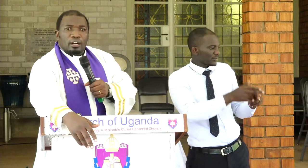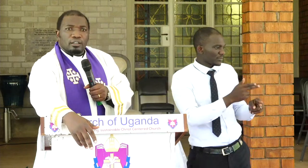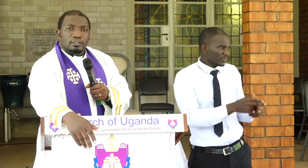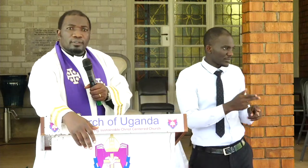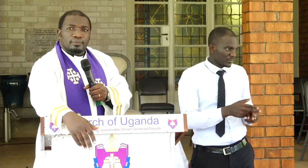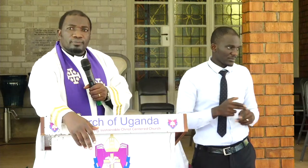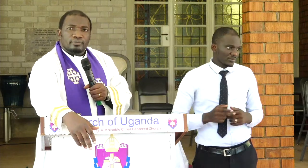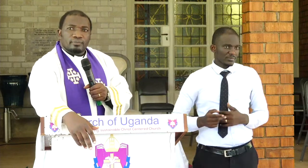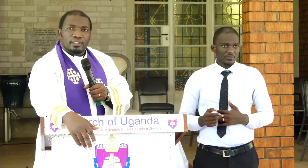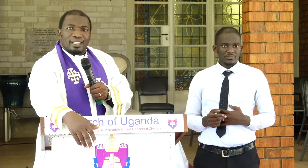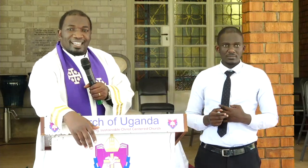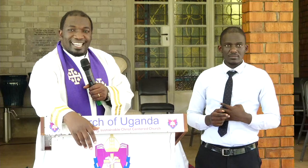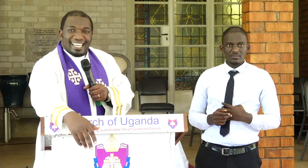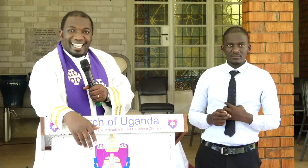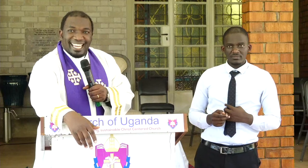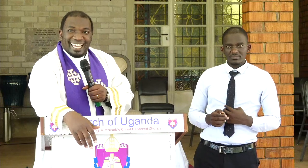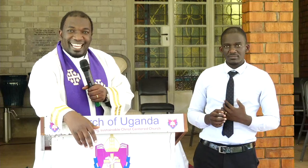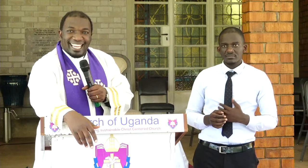Turiabujuka.